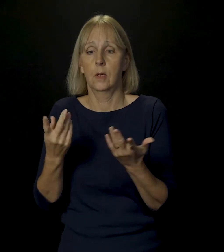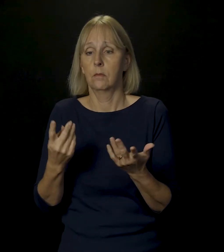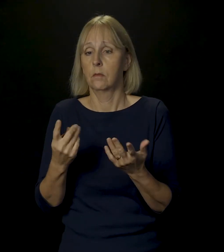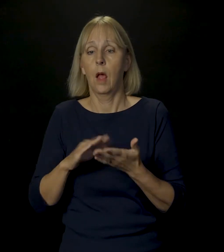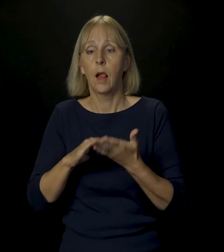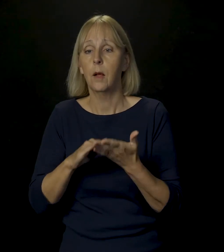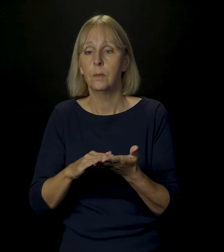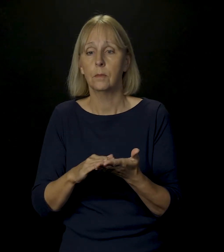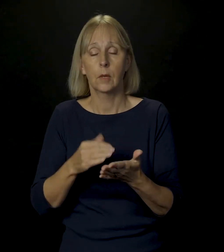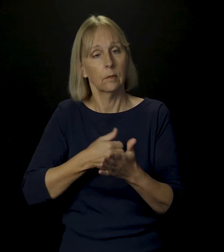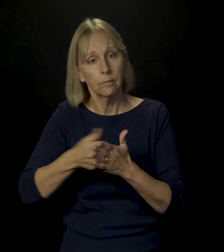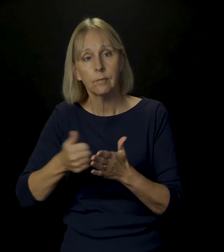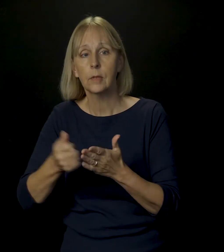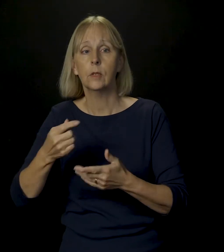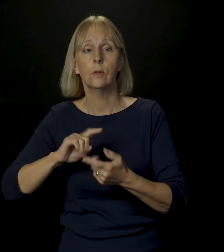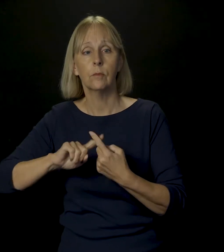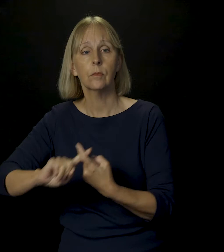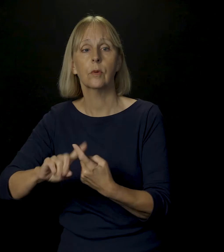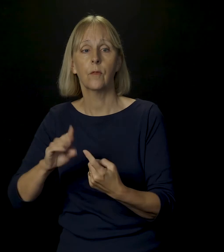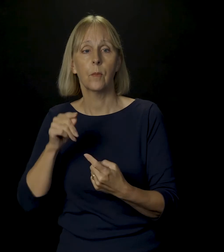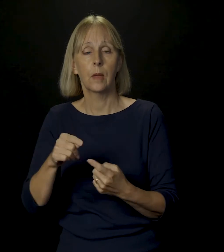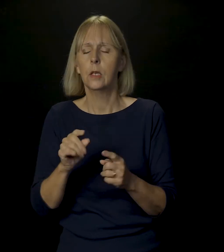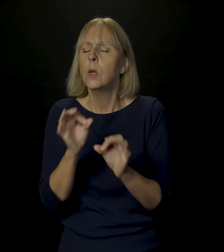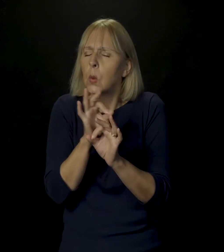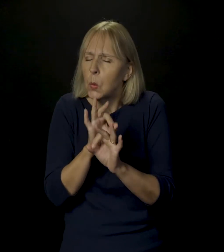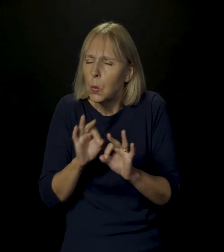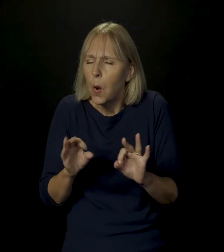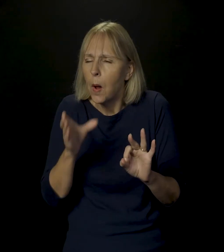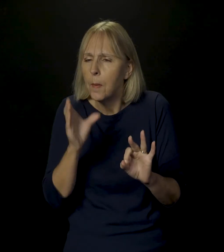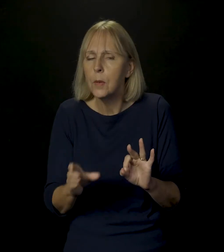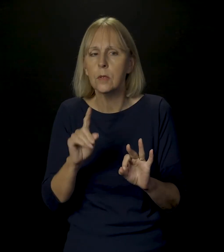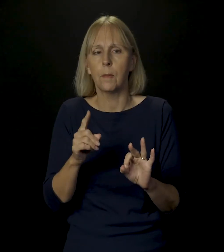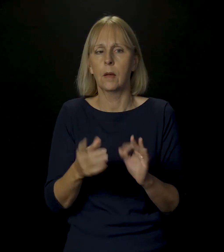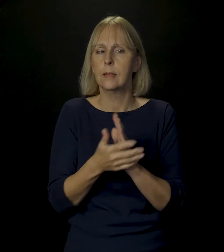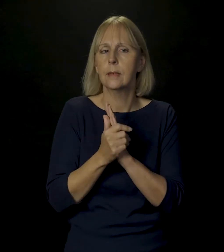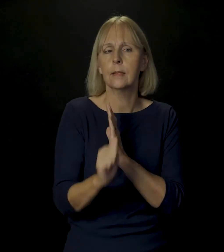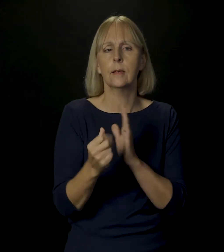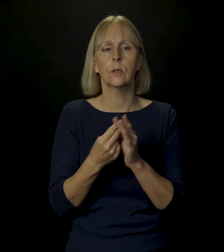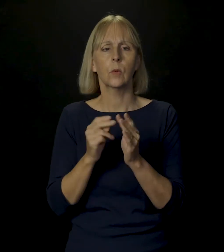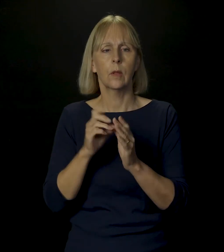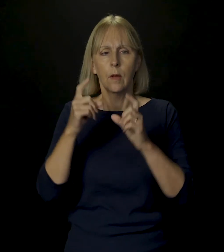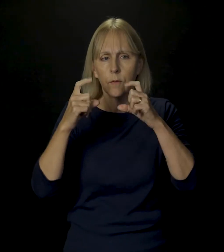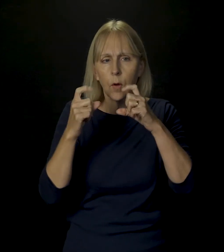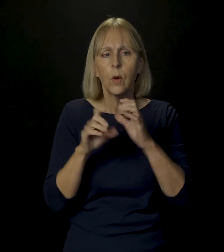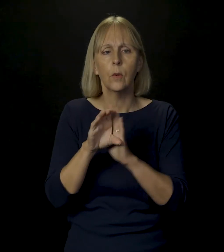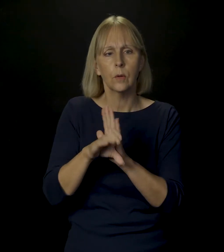we Love it She may be Quiet but Her camera Skills Her skills With a Laptop And being Able to Connect and Listen to Participants Are